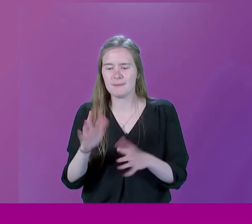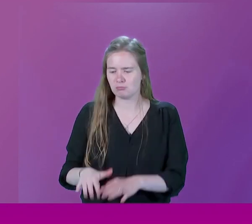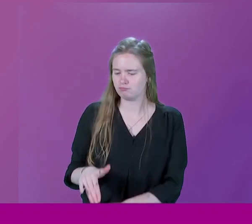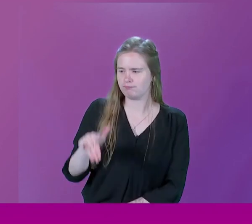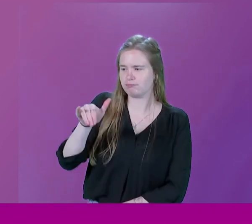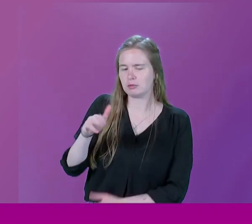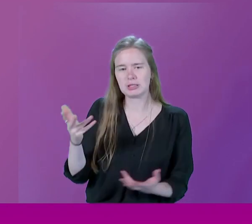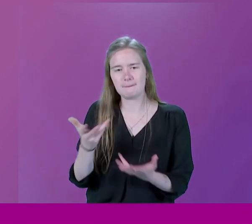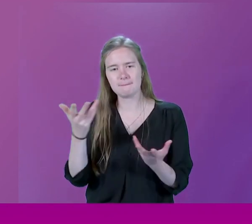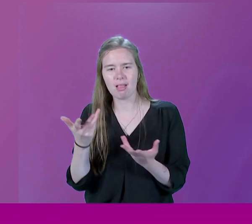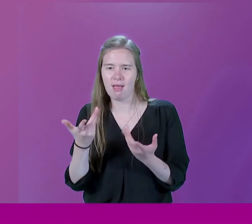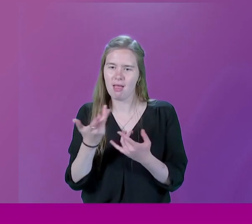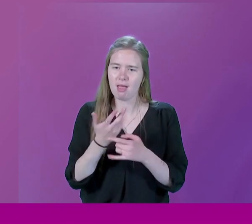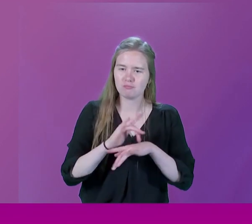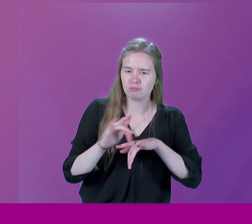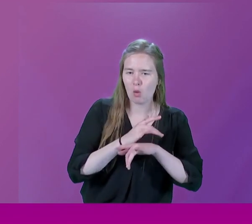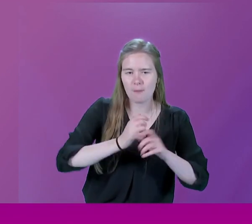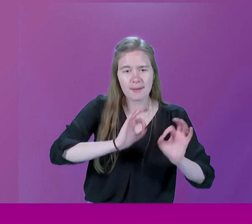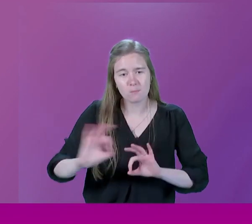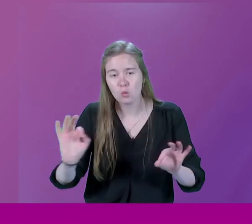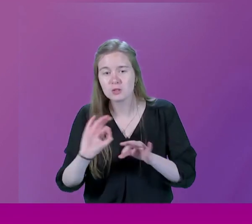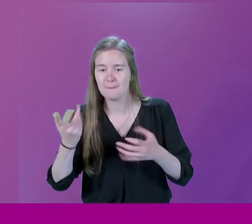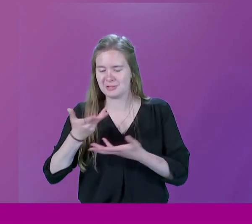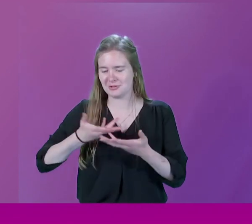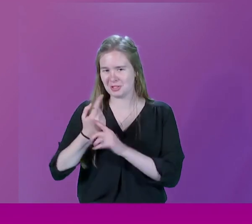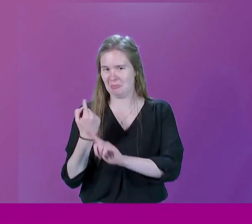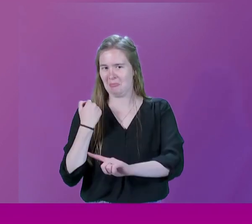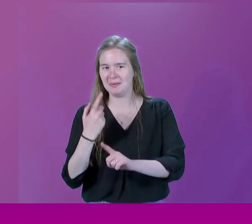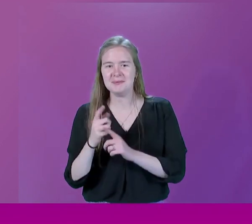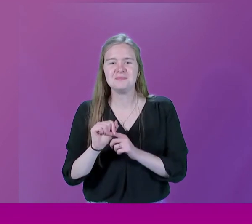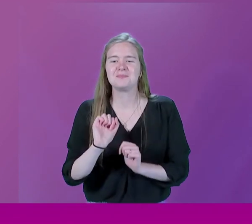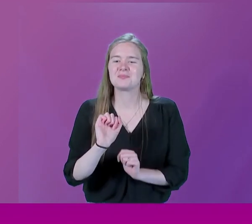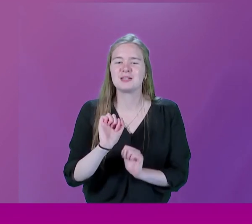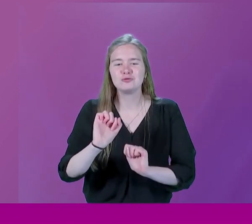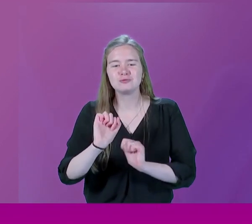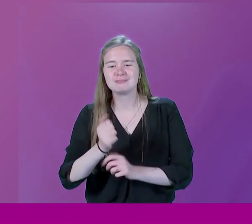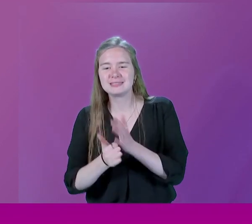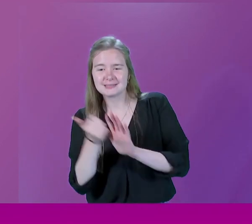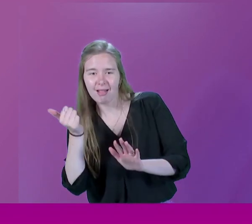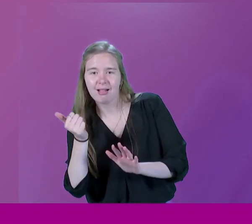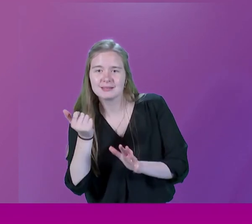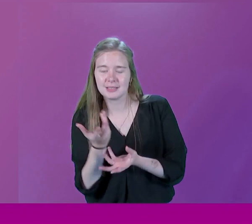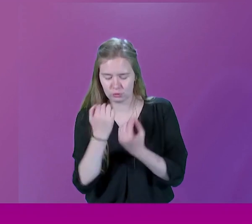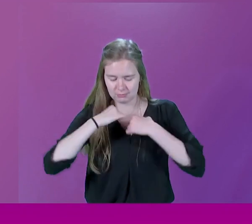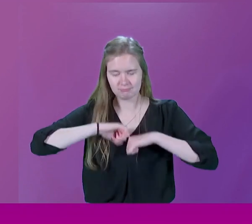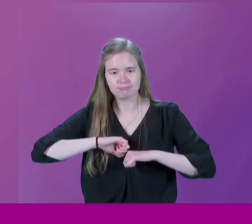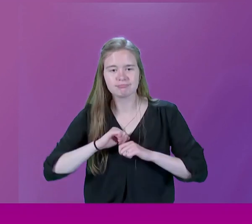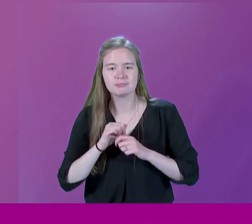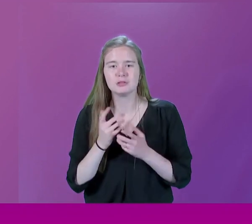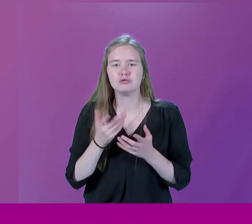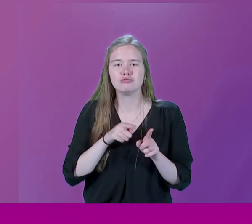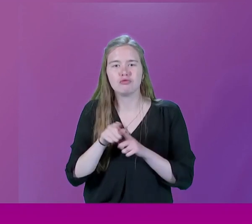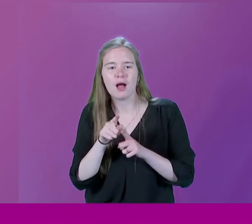brought up playing, performing music. We were discussing this before we came in about the skills that does give young people, that